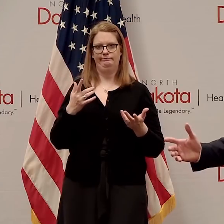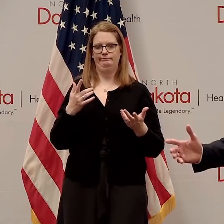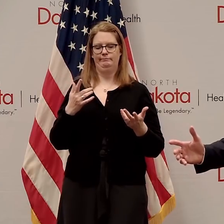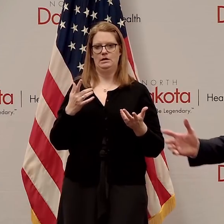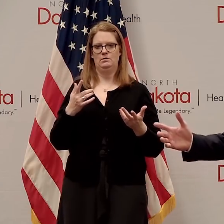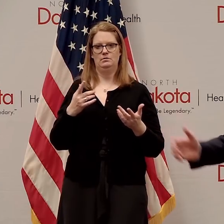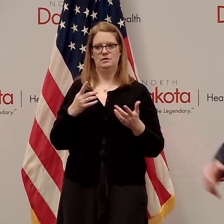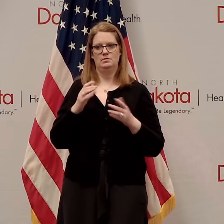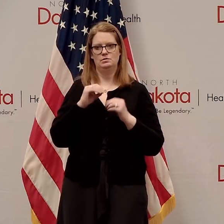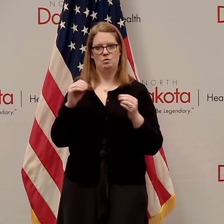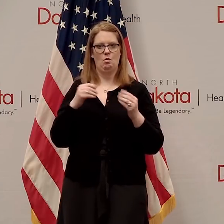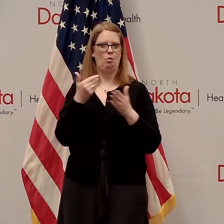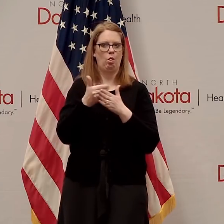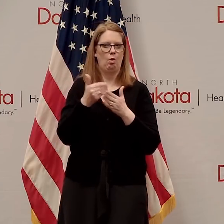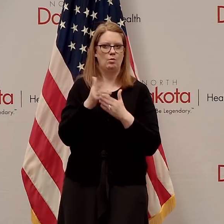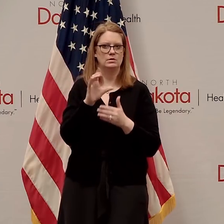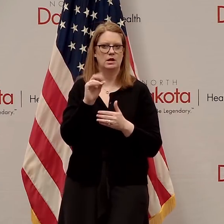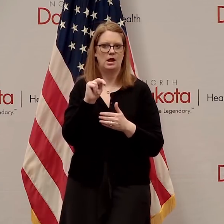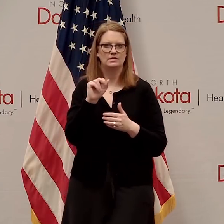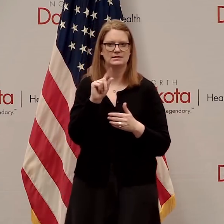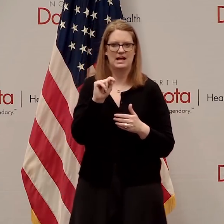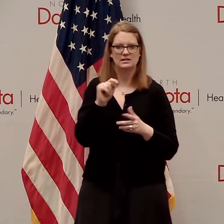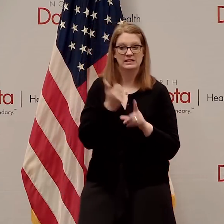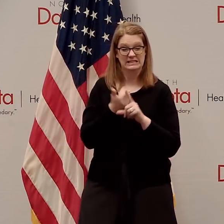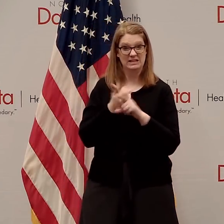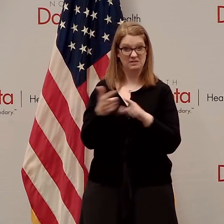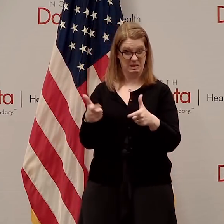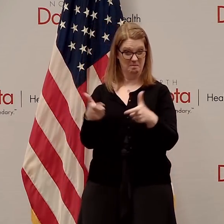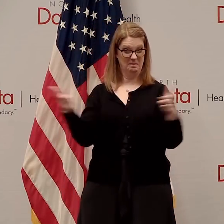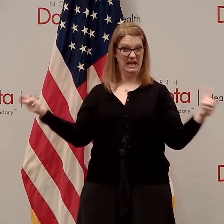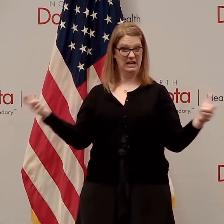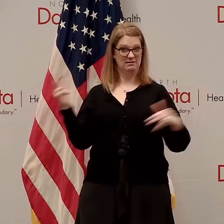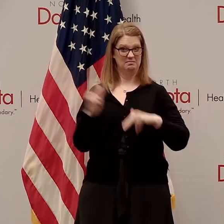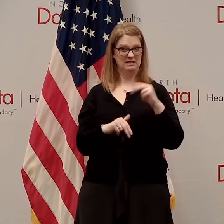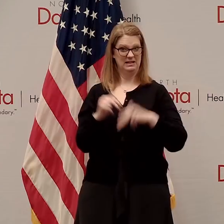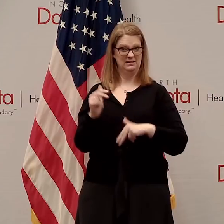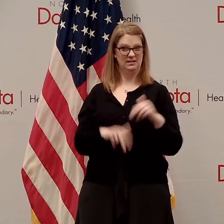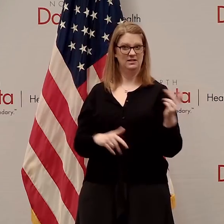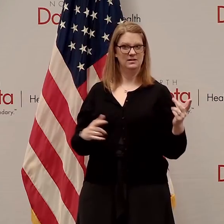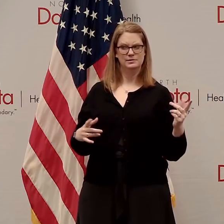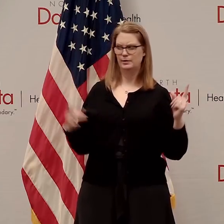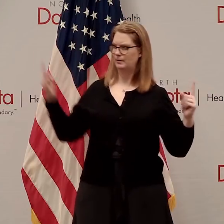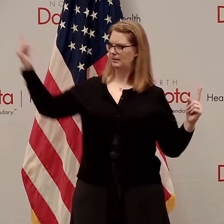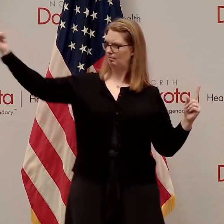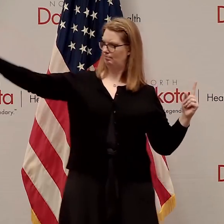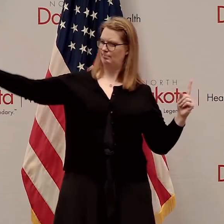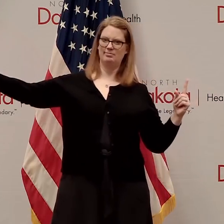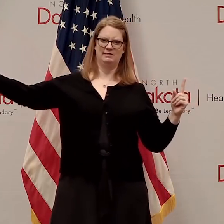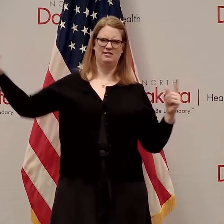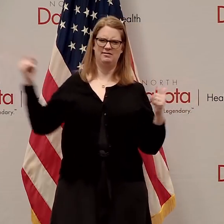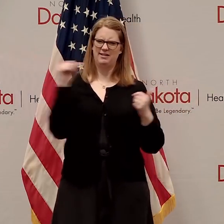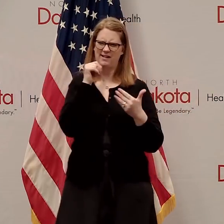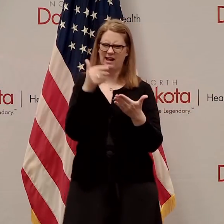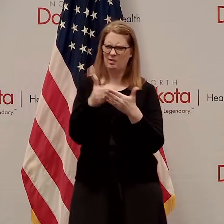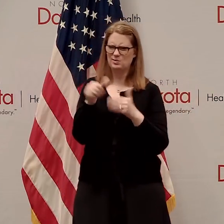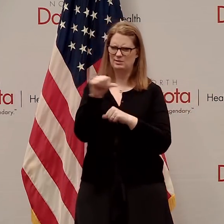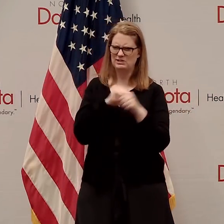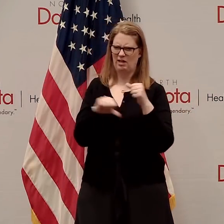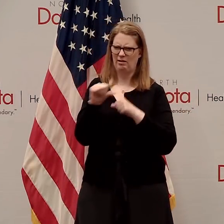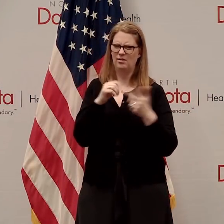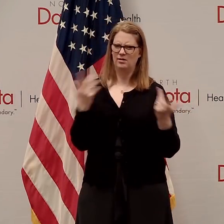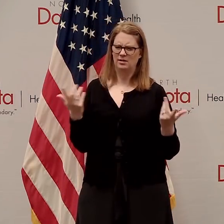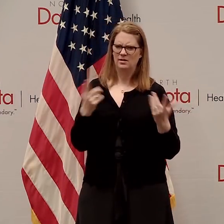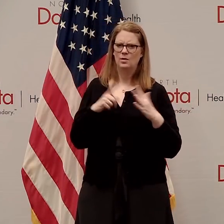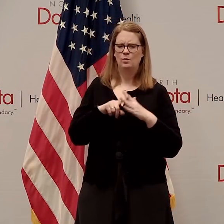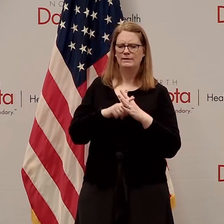big plant. You may have been nowhere near close to the 8 people that tested positive. So again, as we develop that plan, we launch